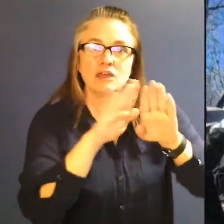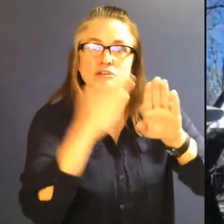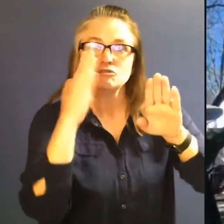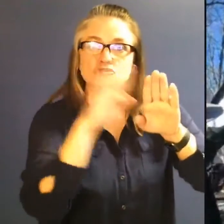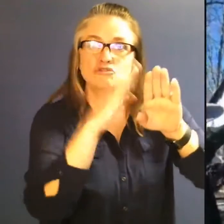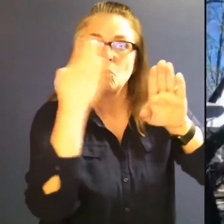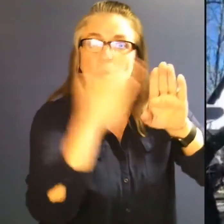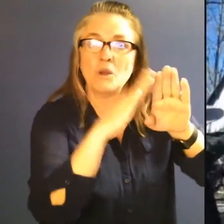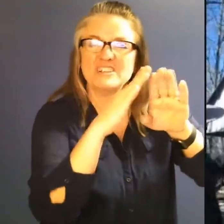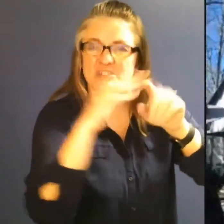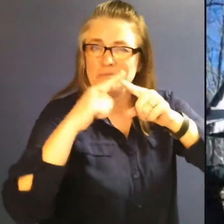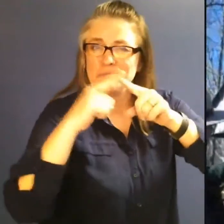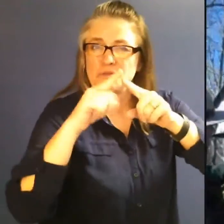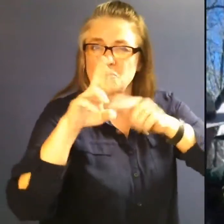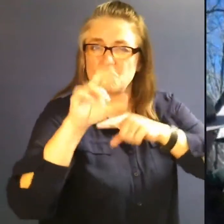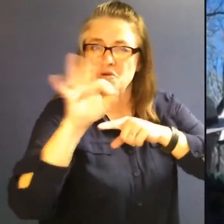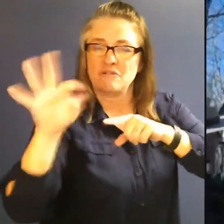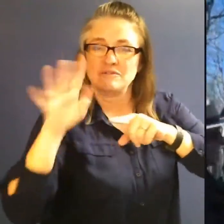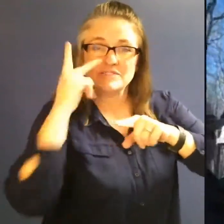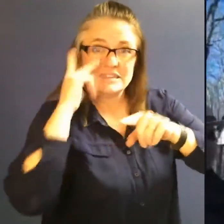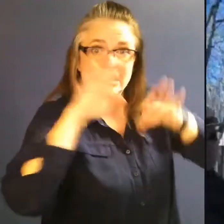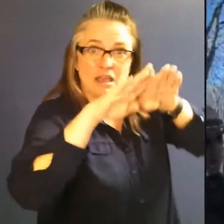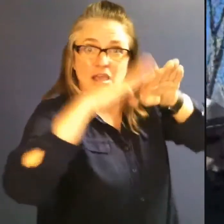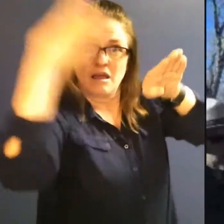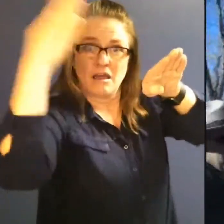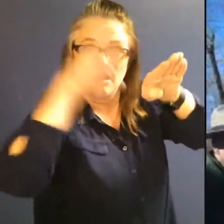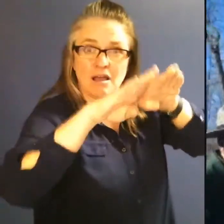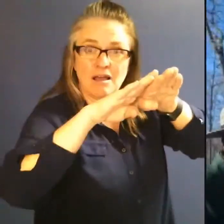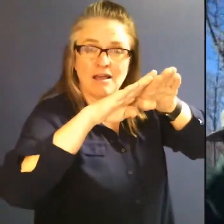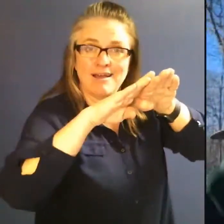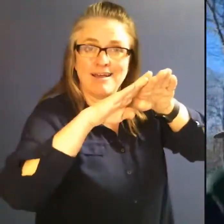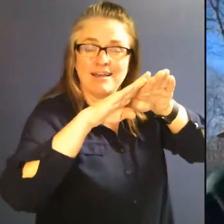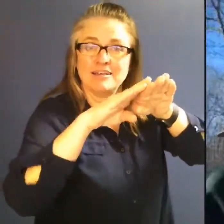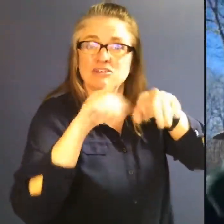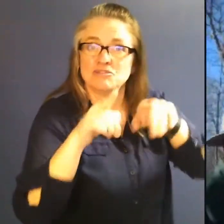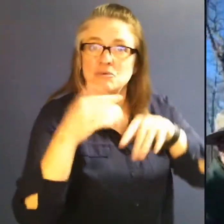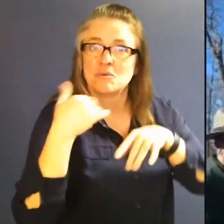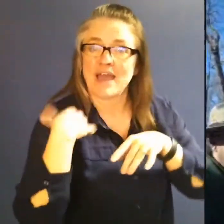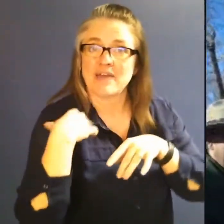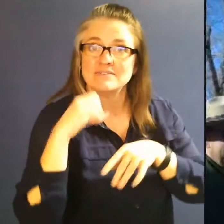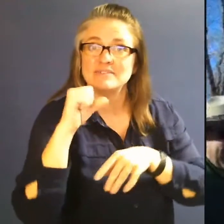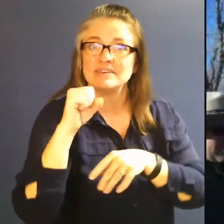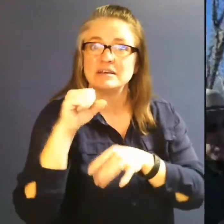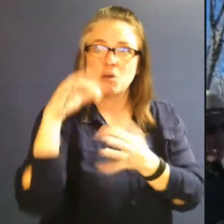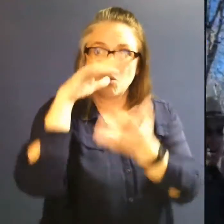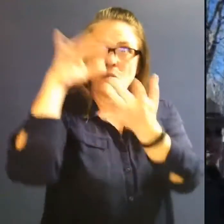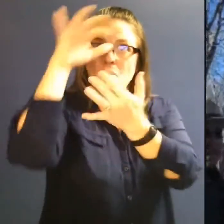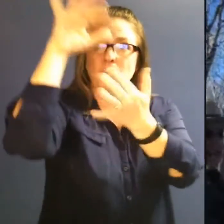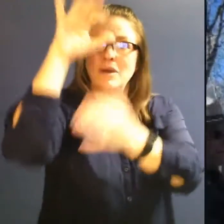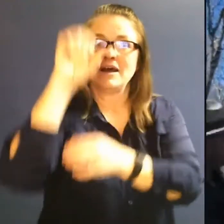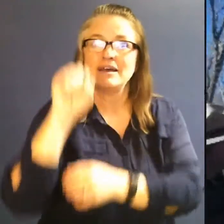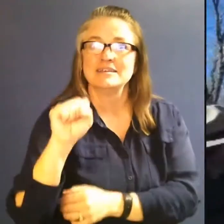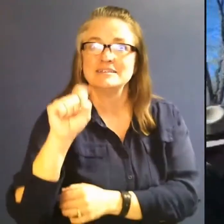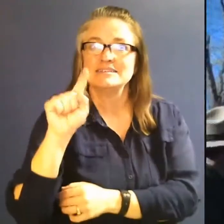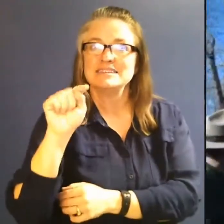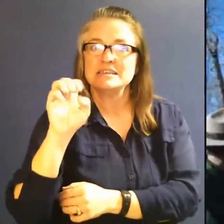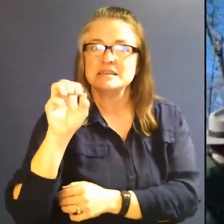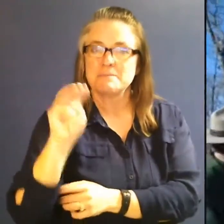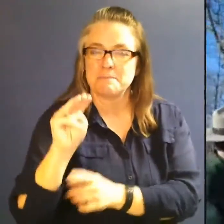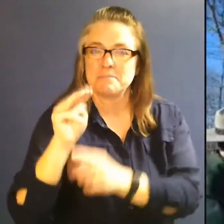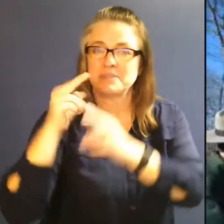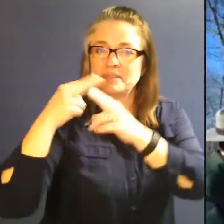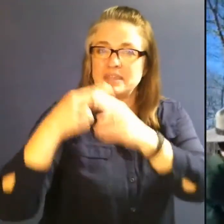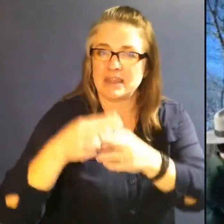there. So you have it looks like smoke, but actually it's steam coming out of that. It's called a cupola, and